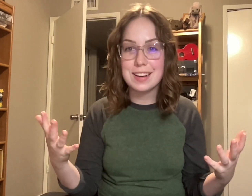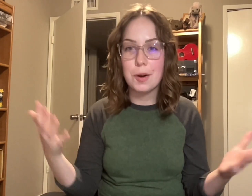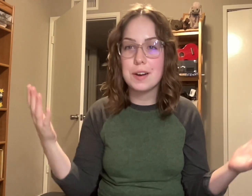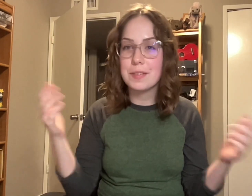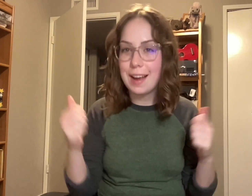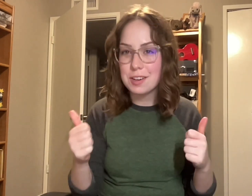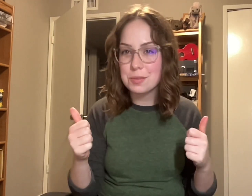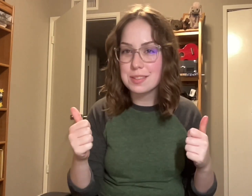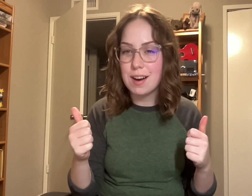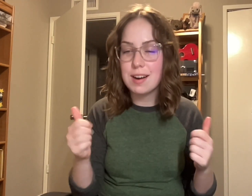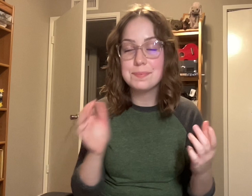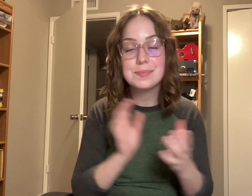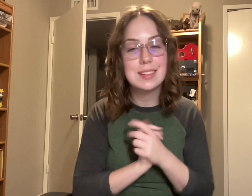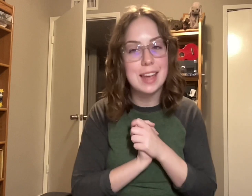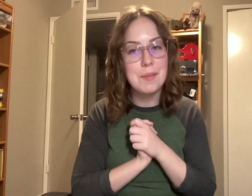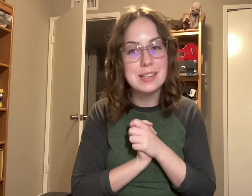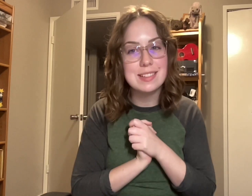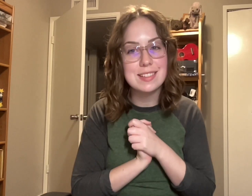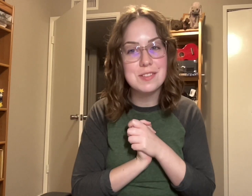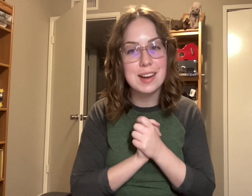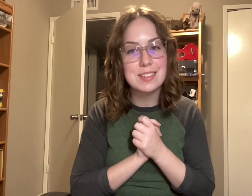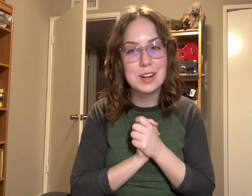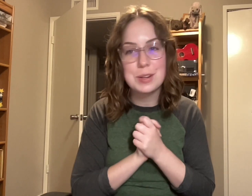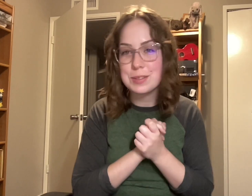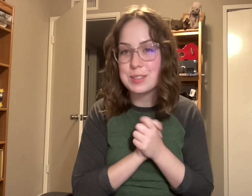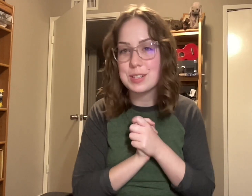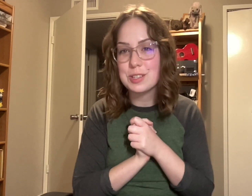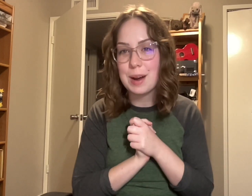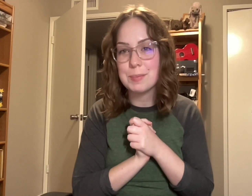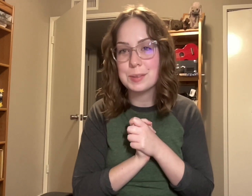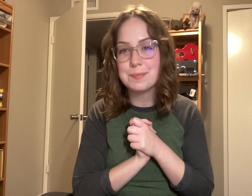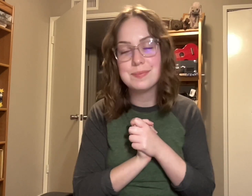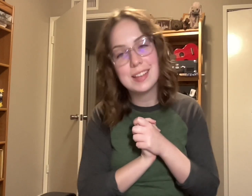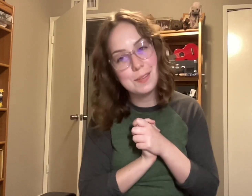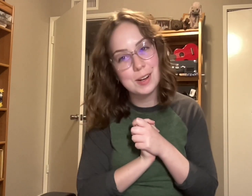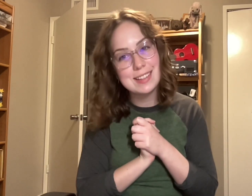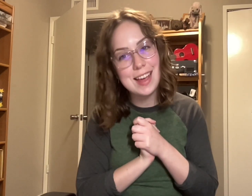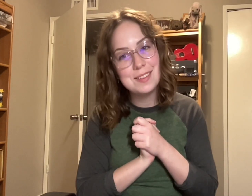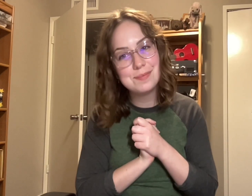now we're ready for the actual song. Can't wait to see you guys start using it during chapel. Have a great day.